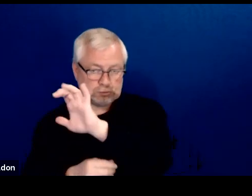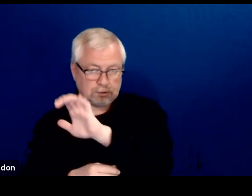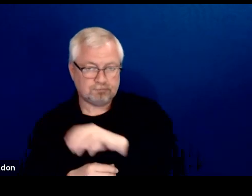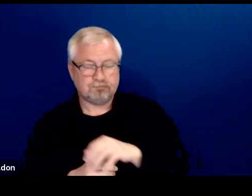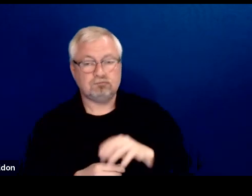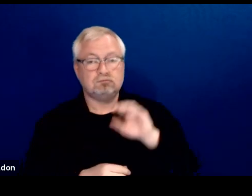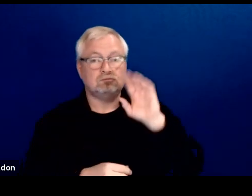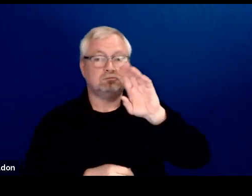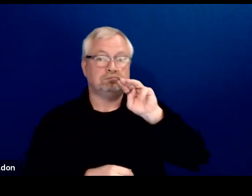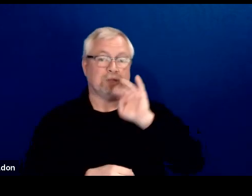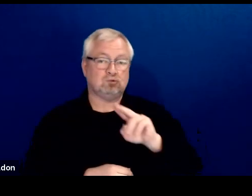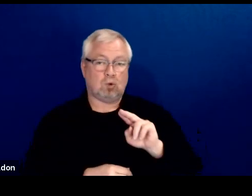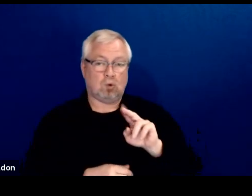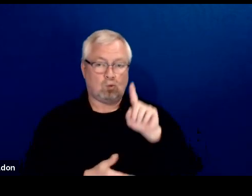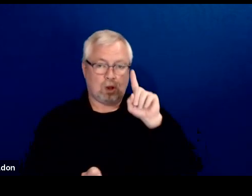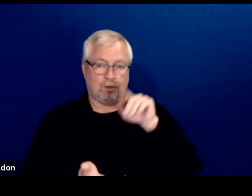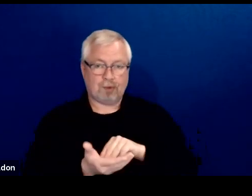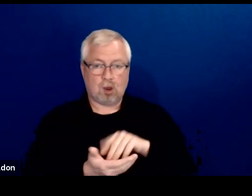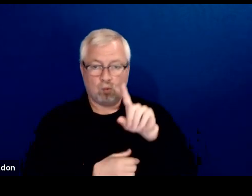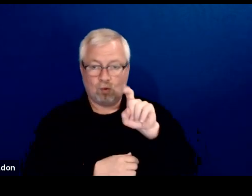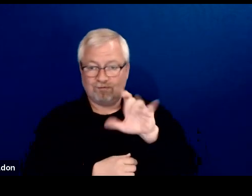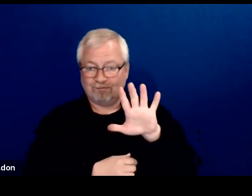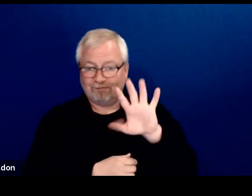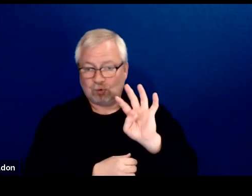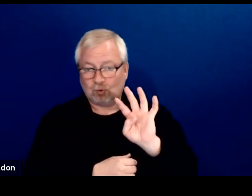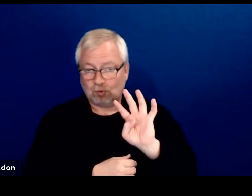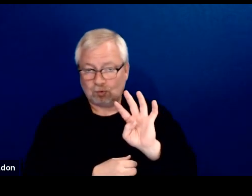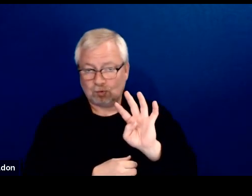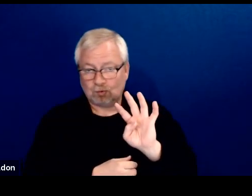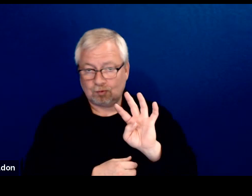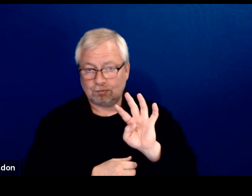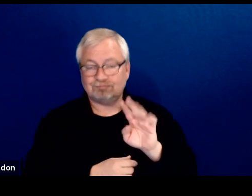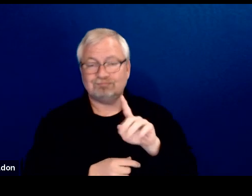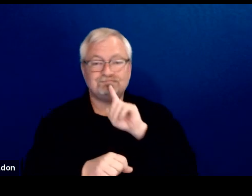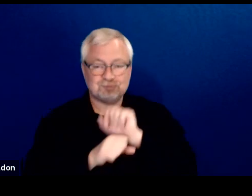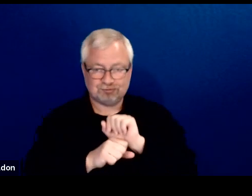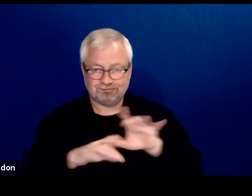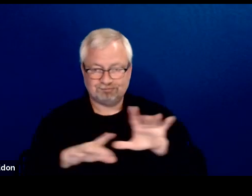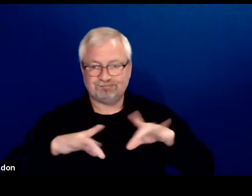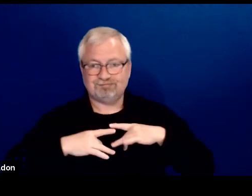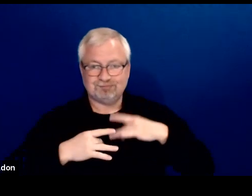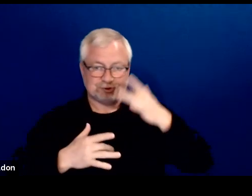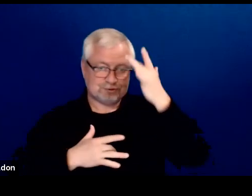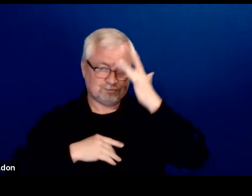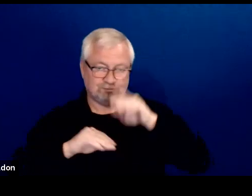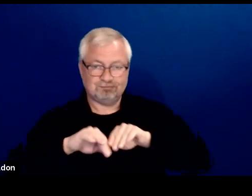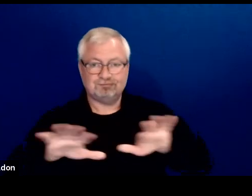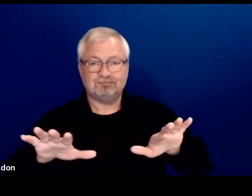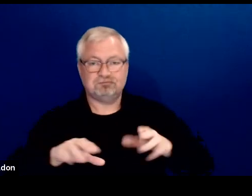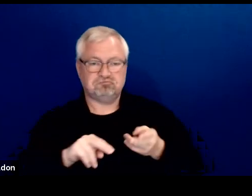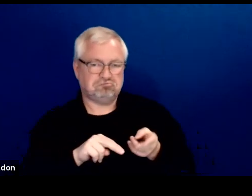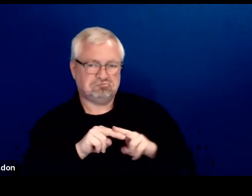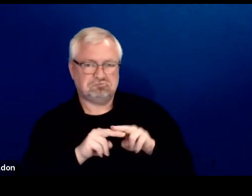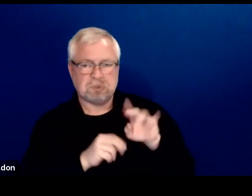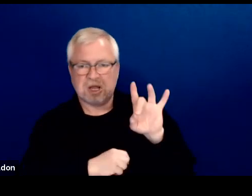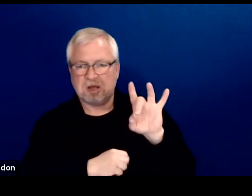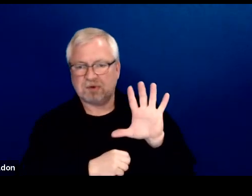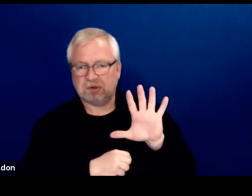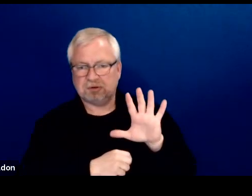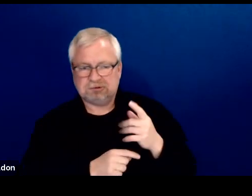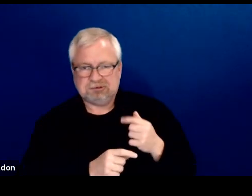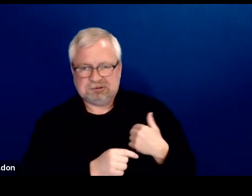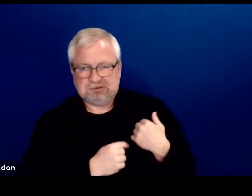1,154 confirmed cases, so up 85 from yesterday. We confirmed 5 more deaths, as the governor has said, for a new total